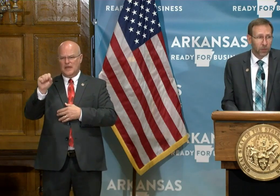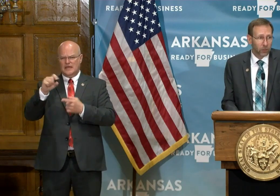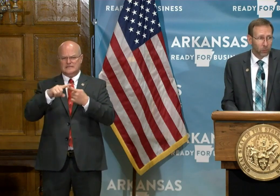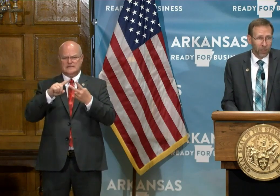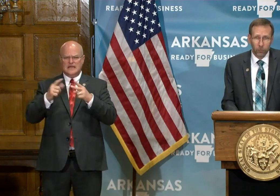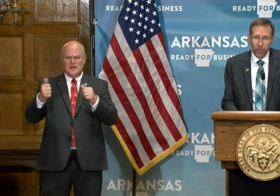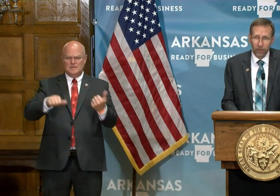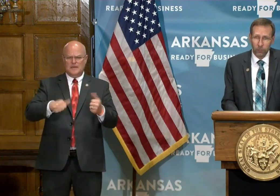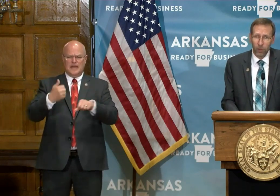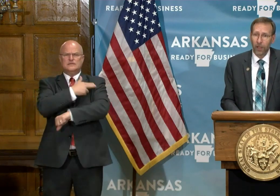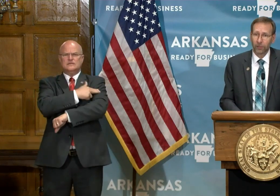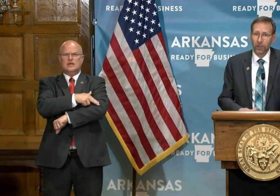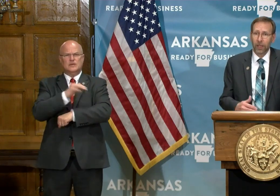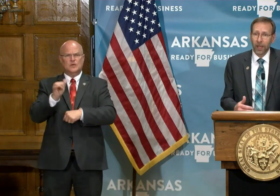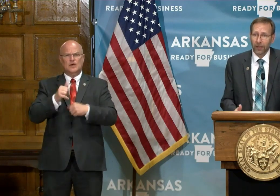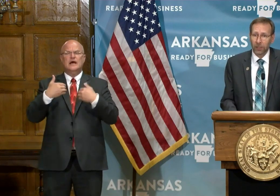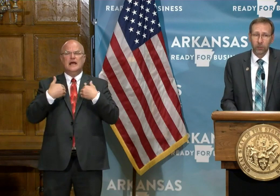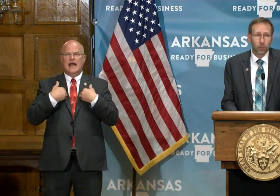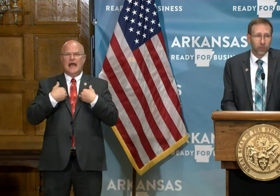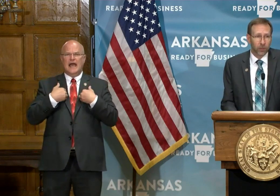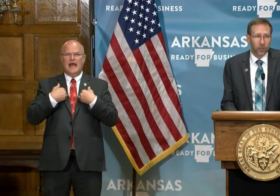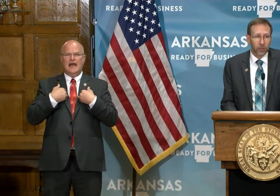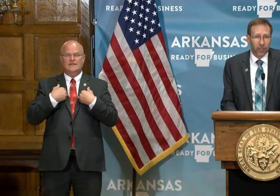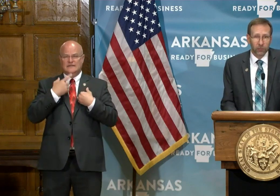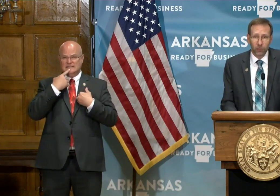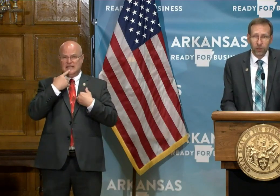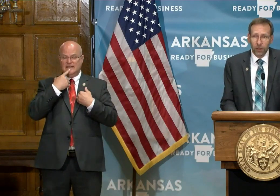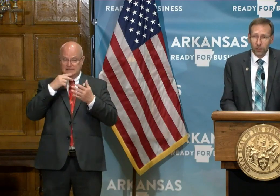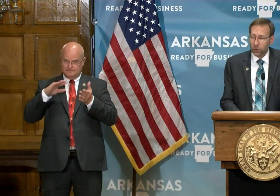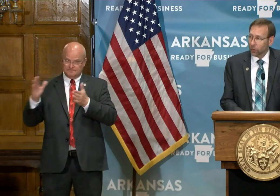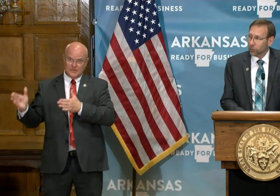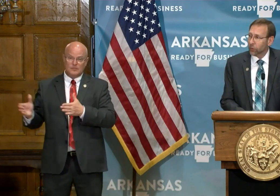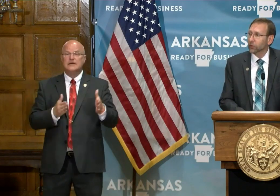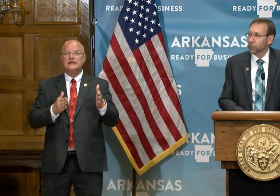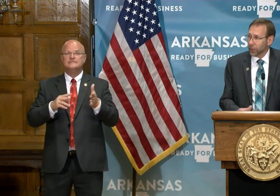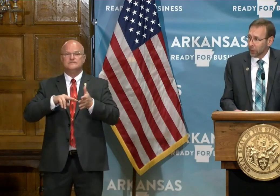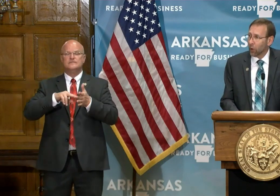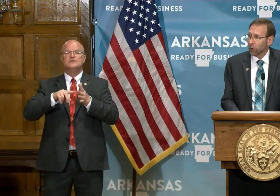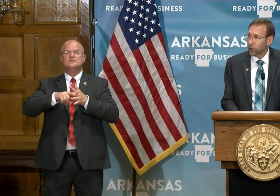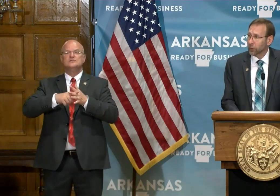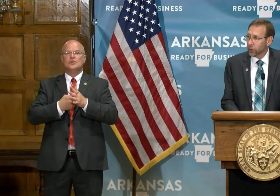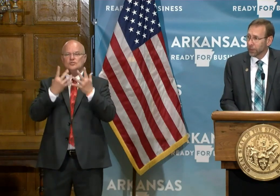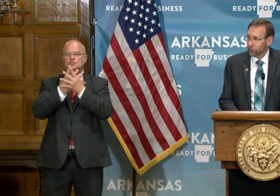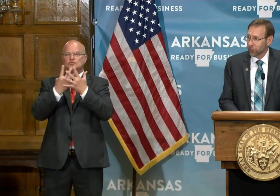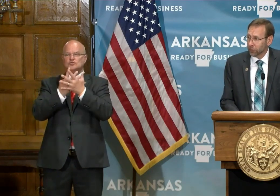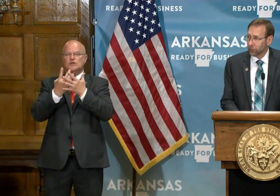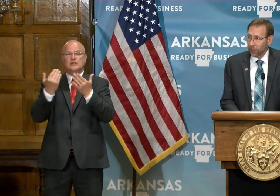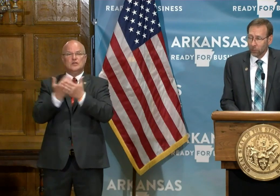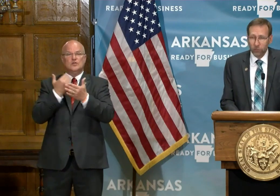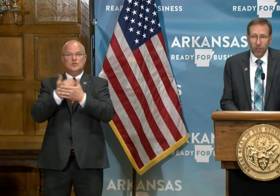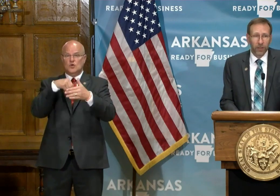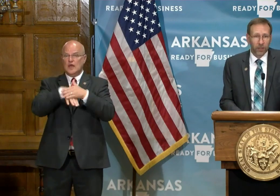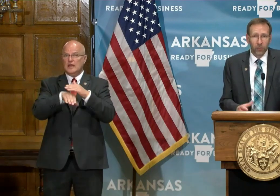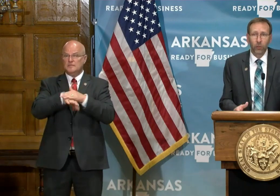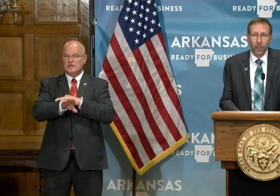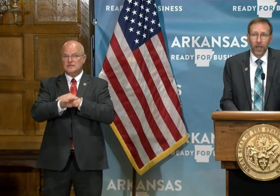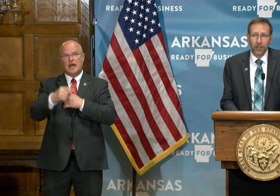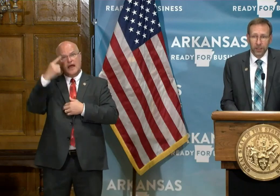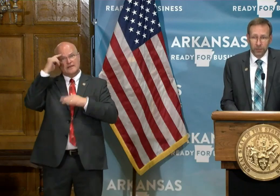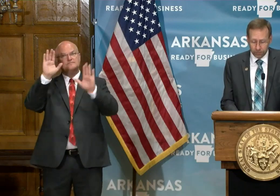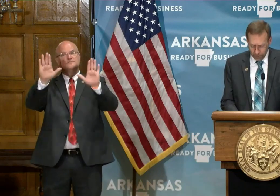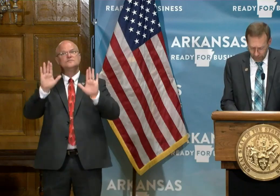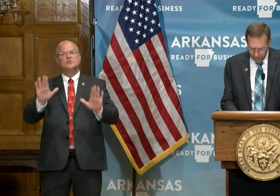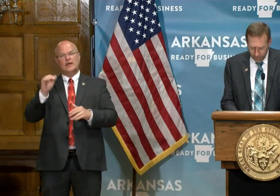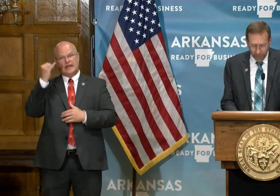Baptist hospitals have expressed their intention to start screening all of their new admissions, which I think is a